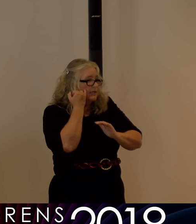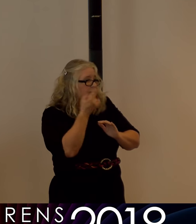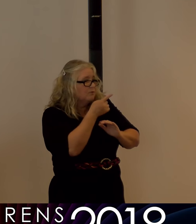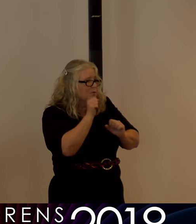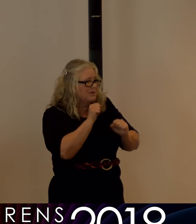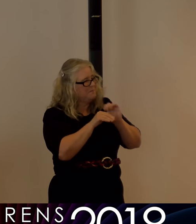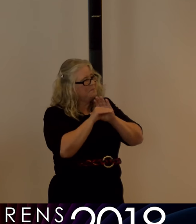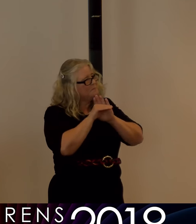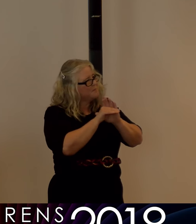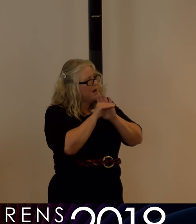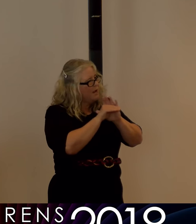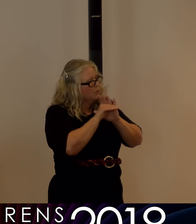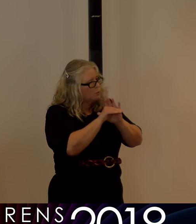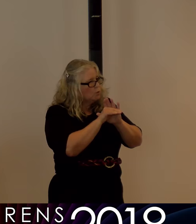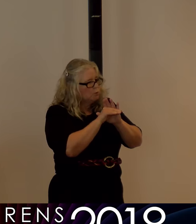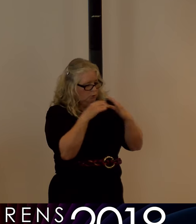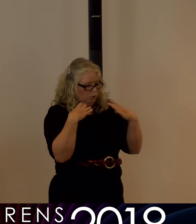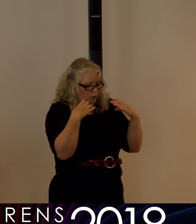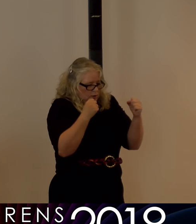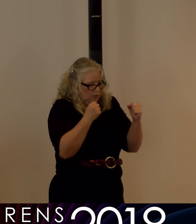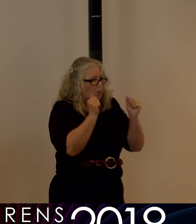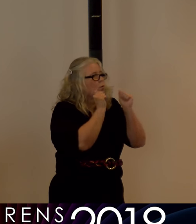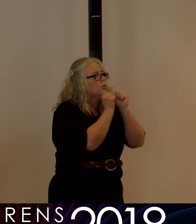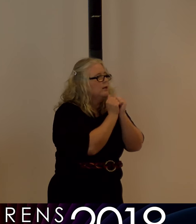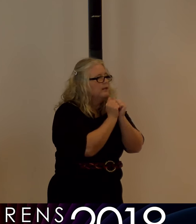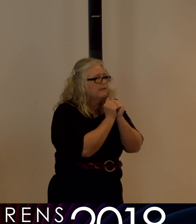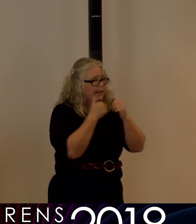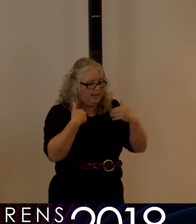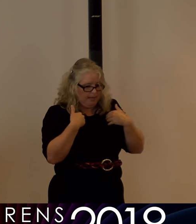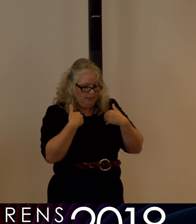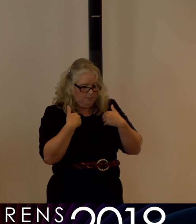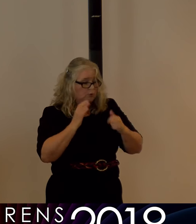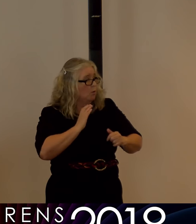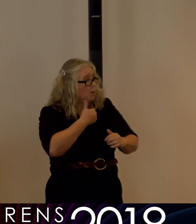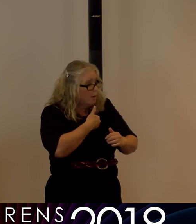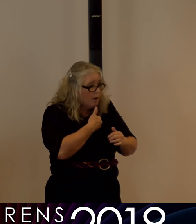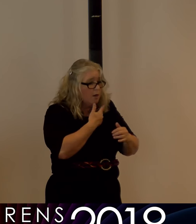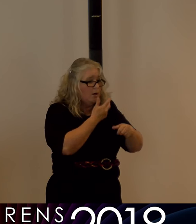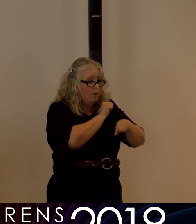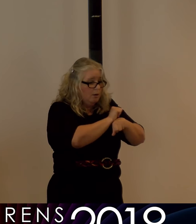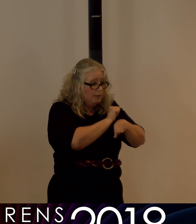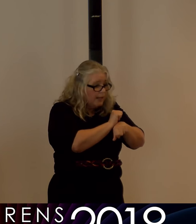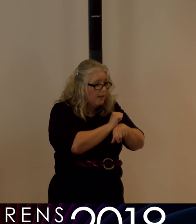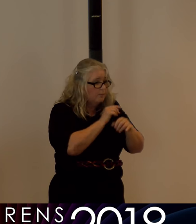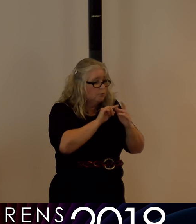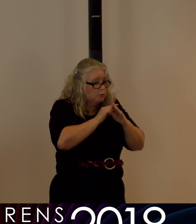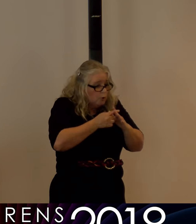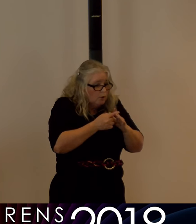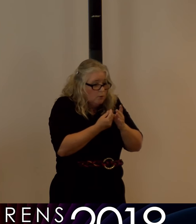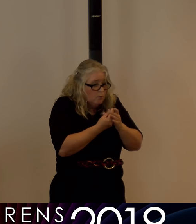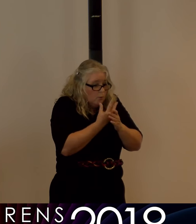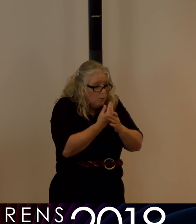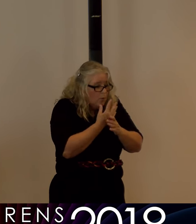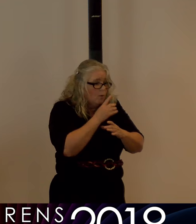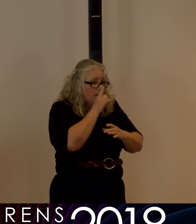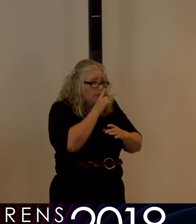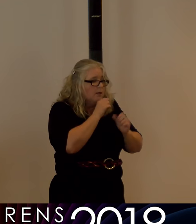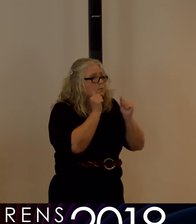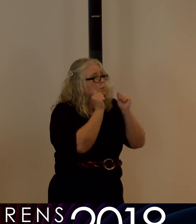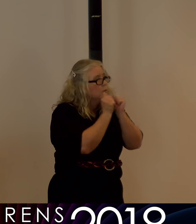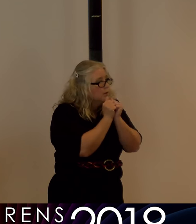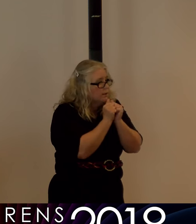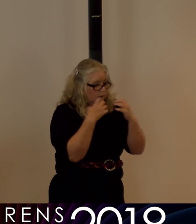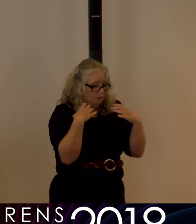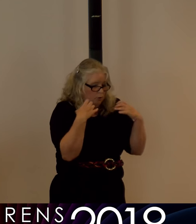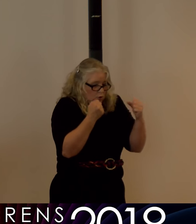syndrome in animals. So our lab and others started making mice with charge syndrome. And my husband used to say,